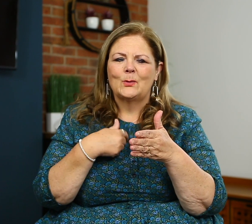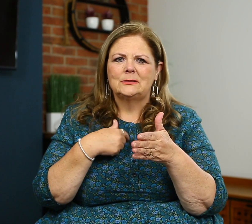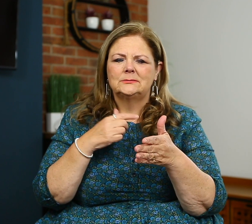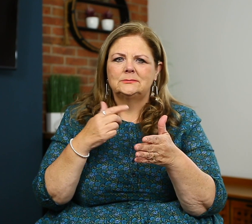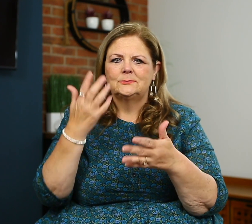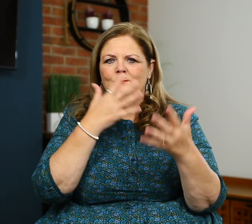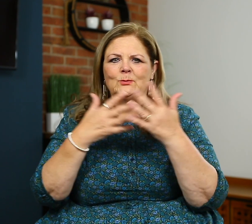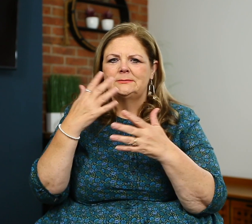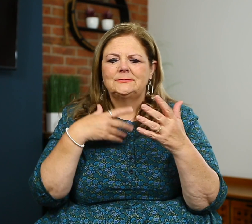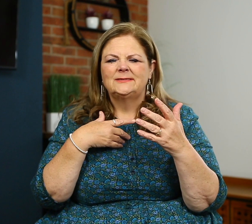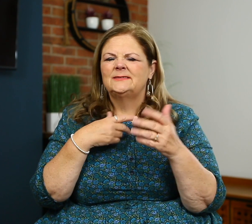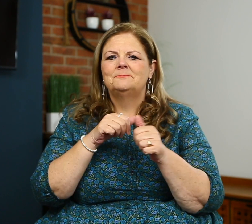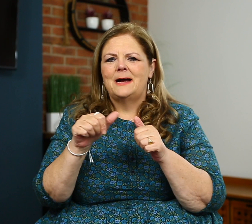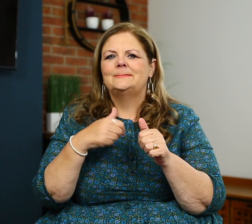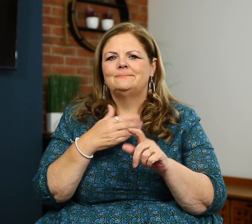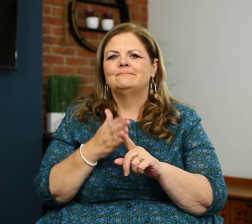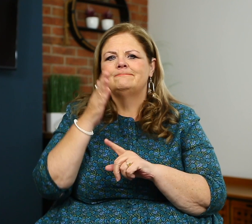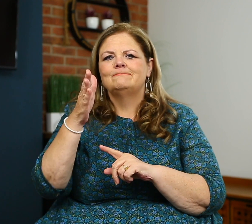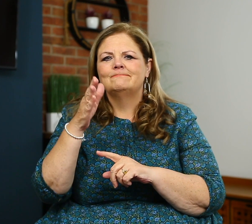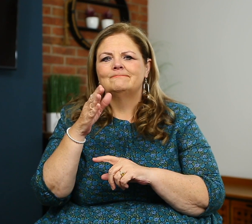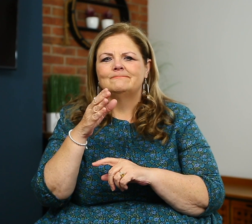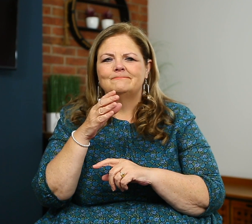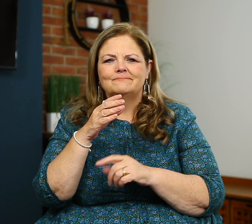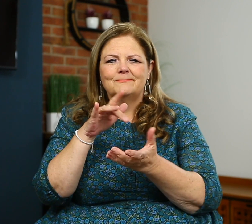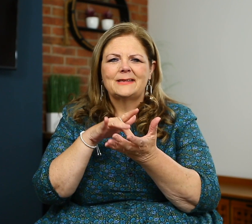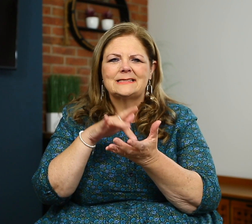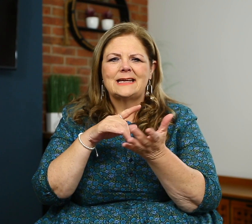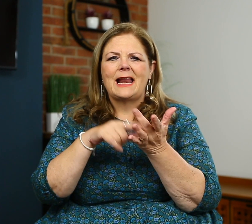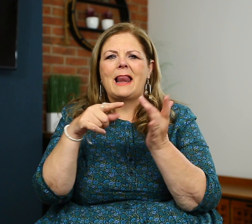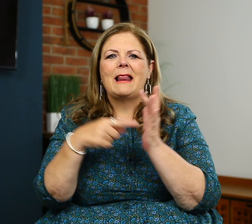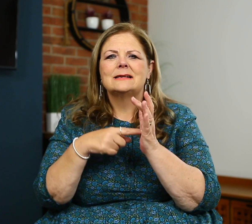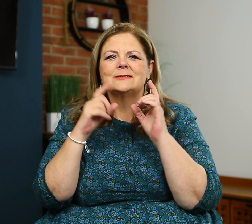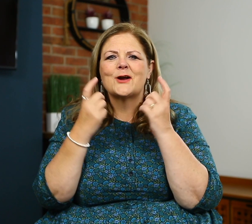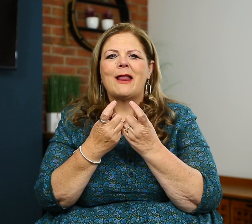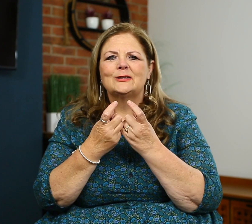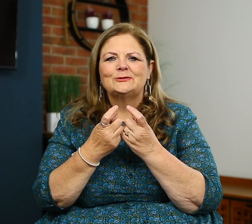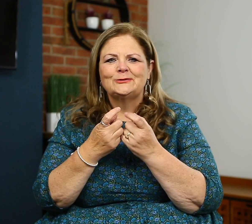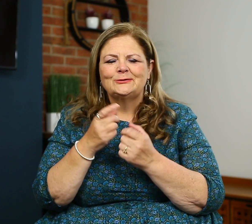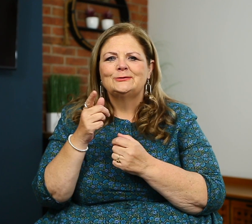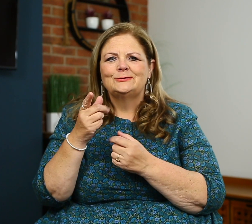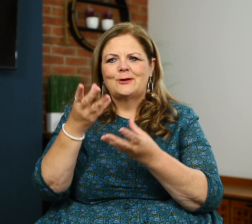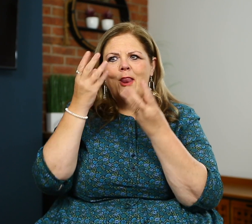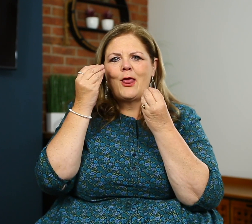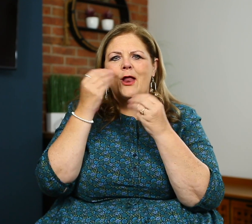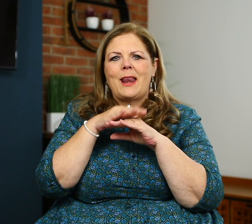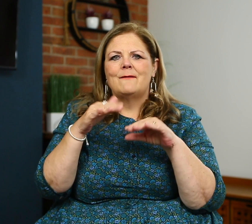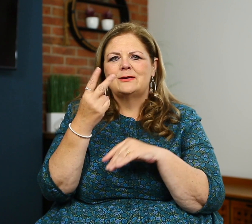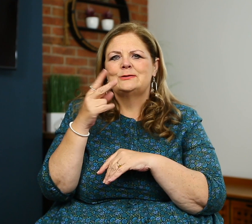all a bit confusing. So I decided to go to Lit College to learn level 2 BSL.